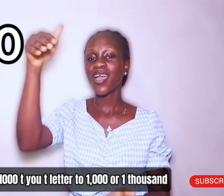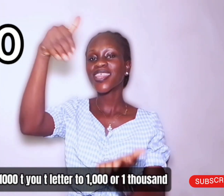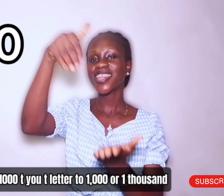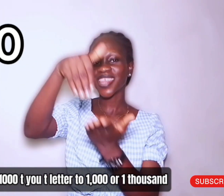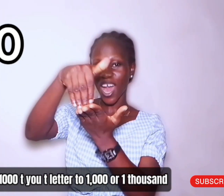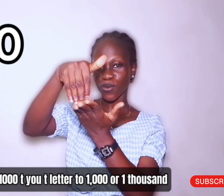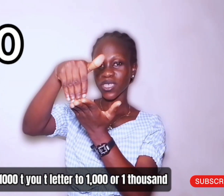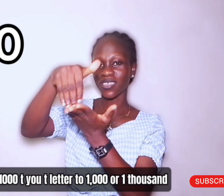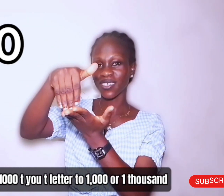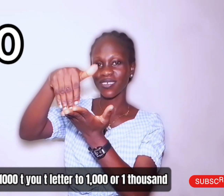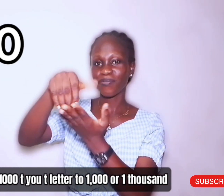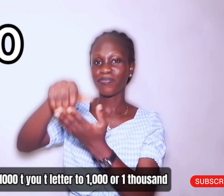1000.